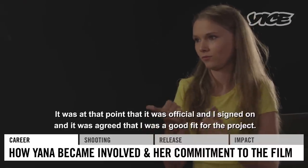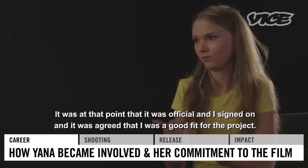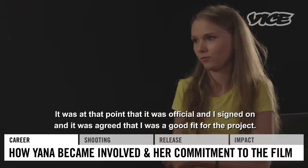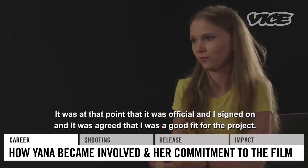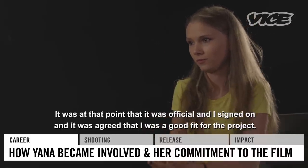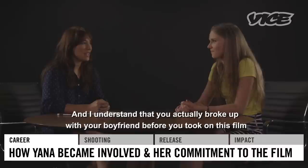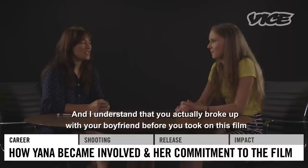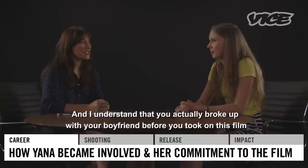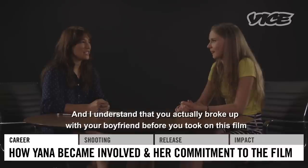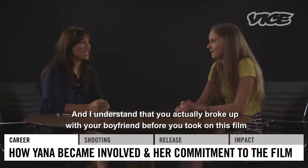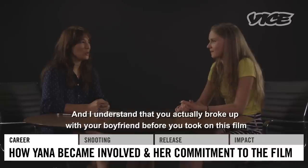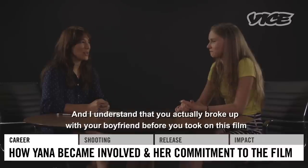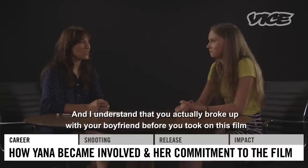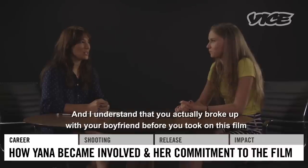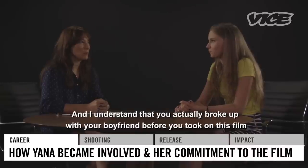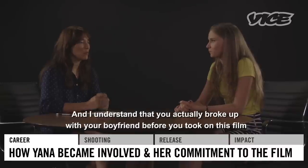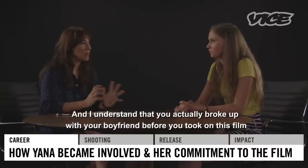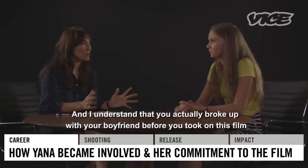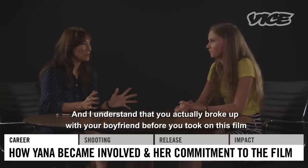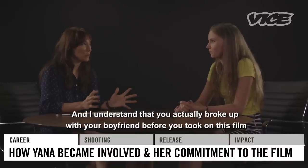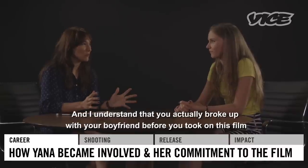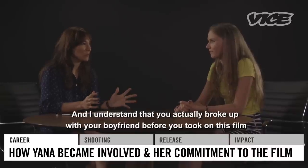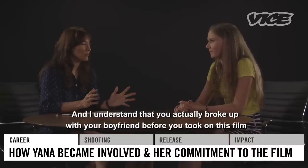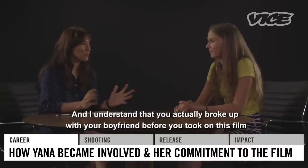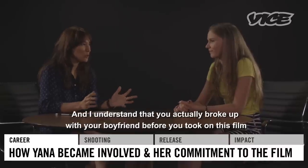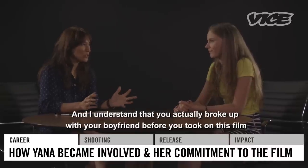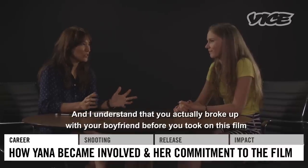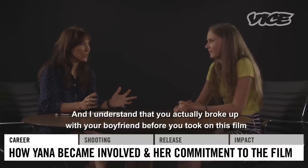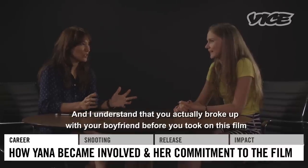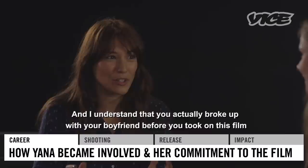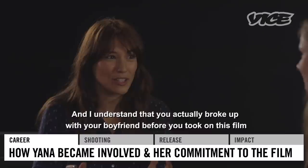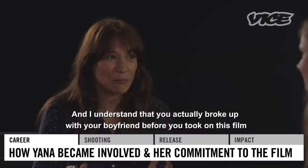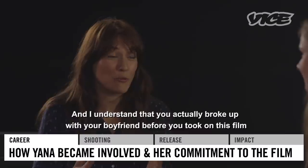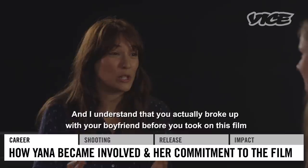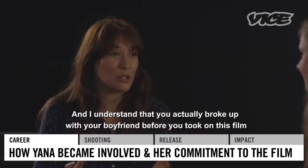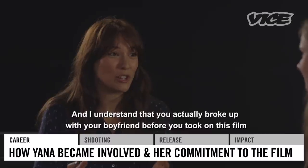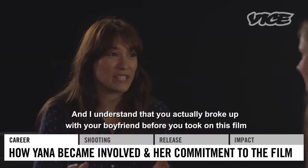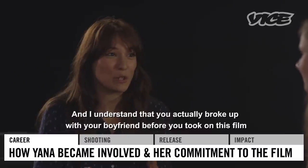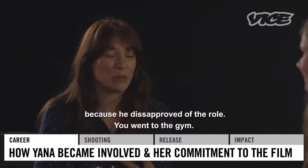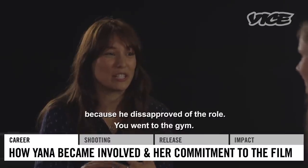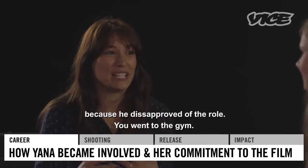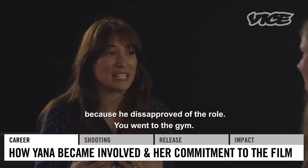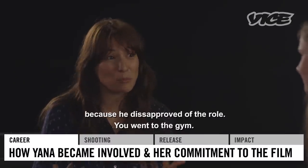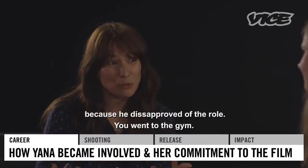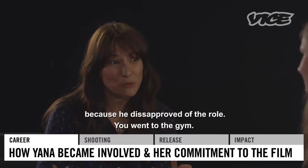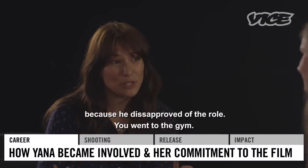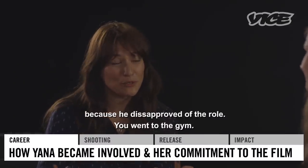And I understand that you actually broke up with your boyfriend before the before you took on this film because he disapproved of